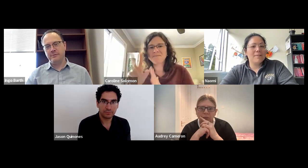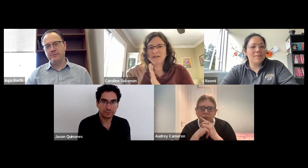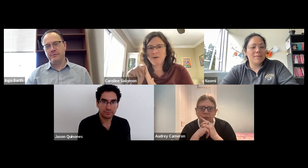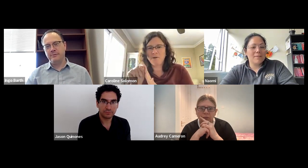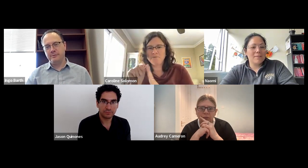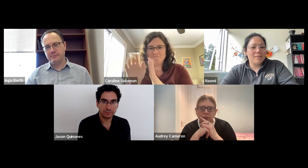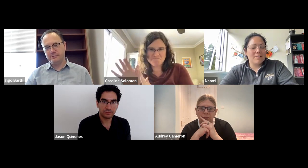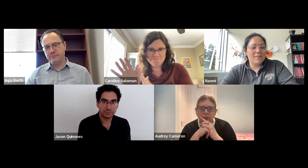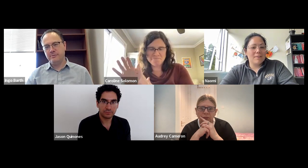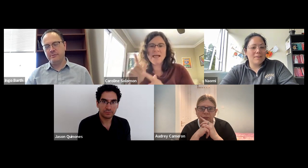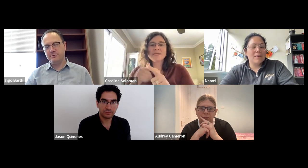whether that's a picture or a video.